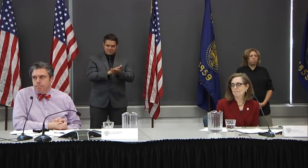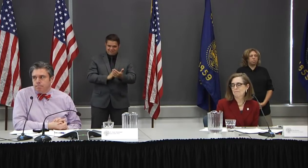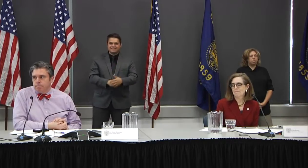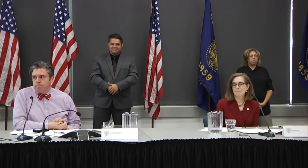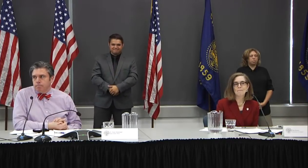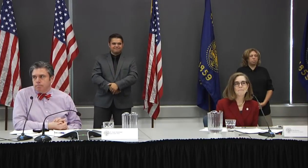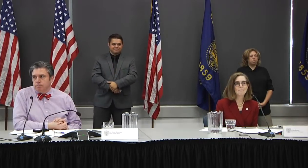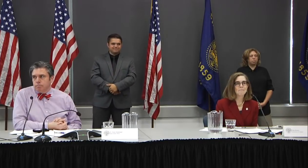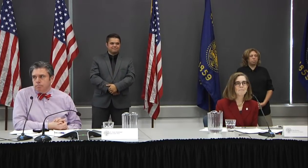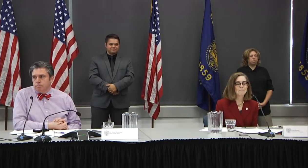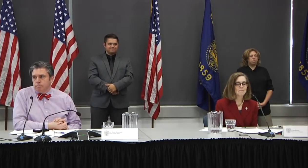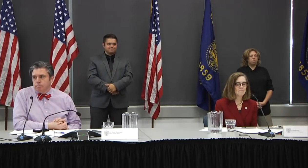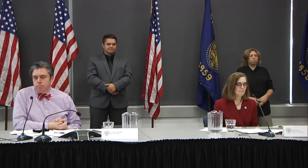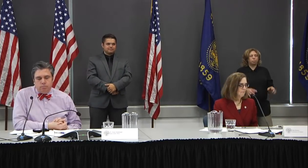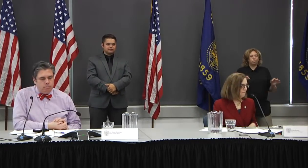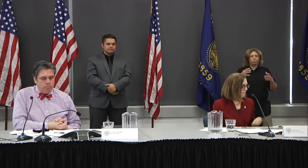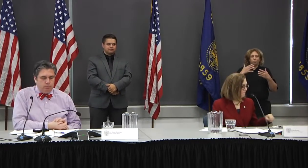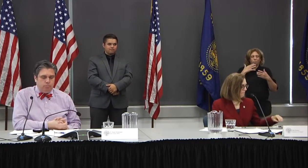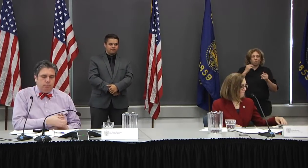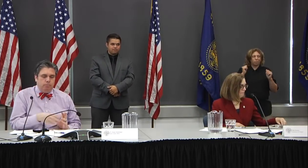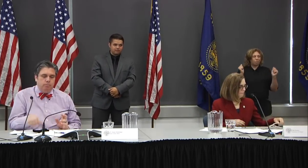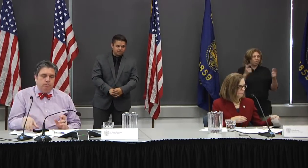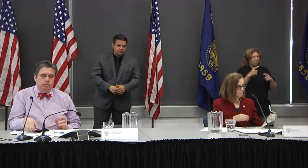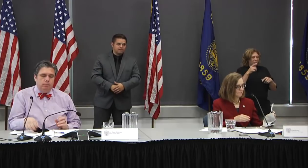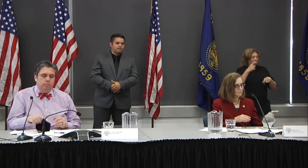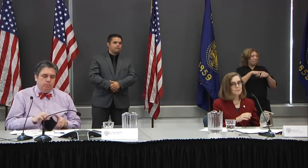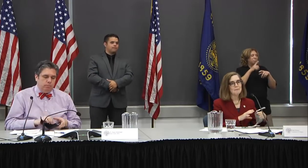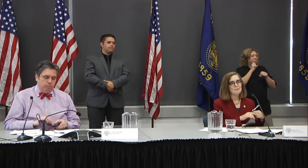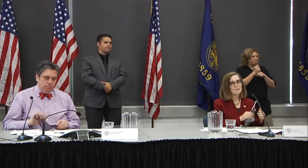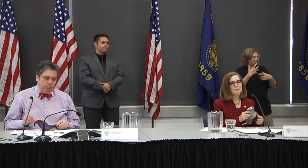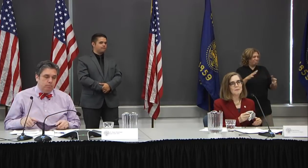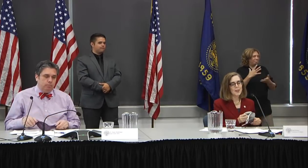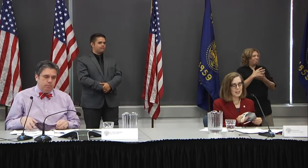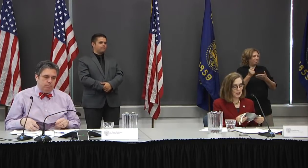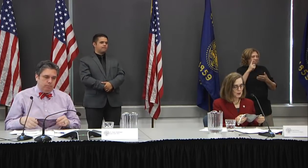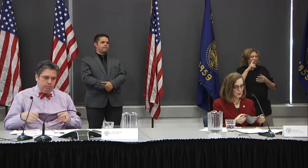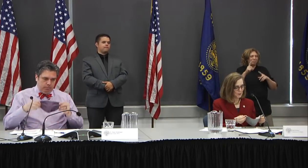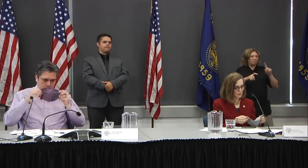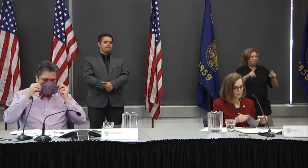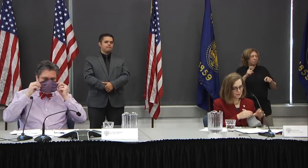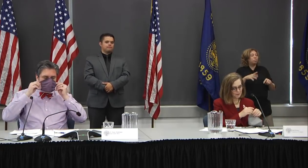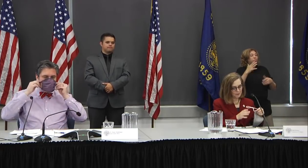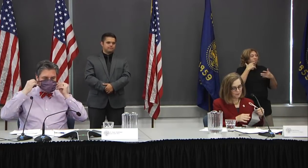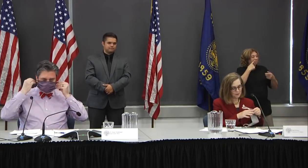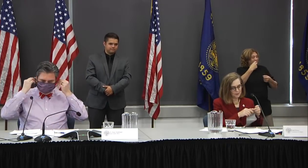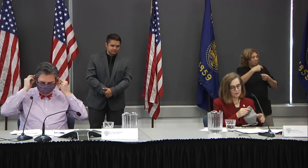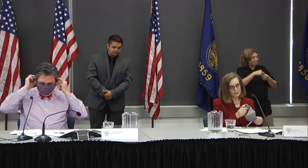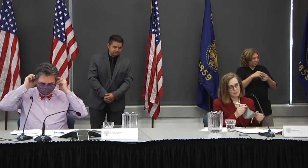Thanks, everyone. Thanks, Nick. That's all the time we have for questions today, but thanks for joining us. Thank you.